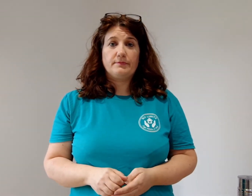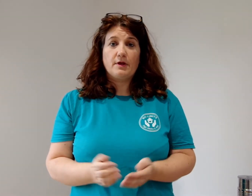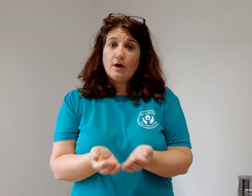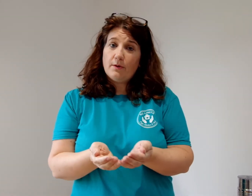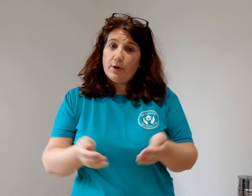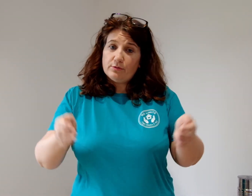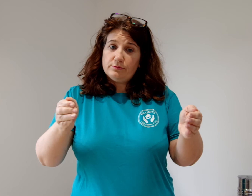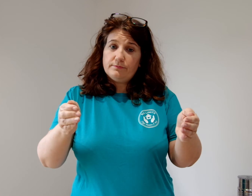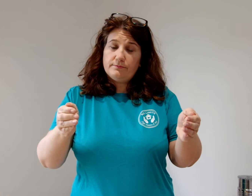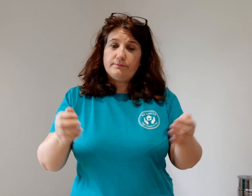a bowl,